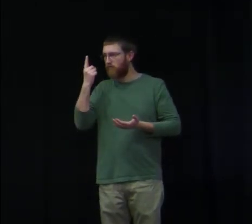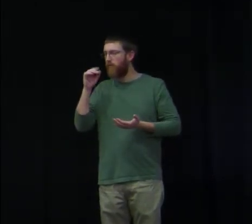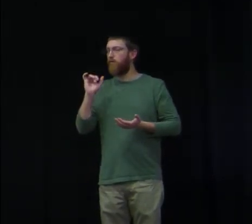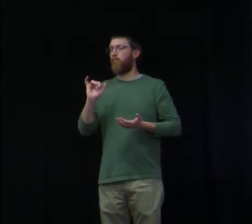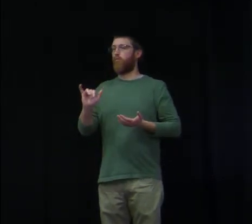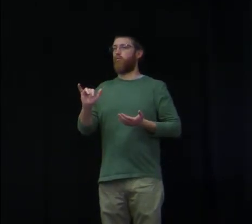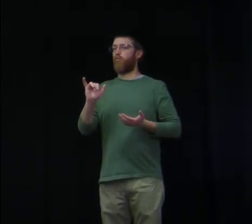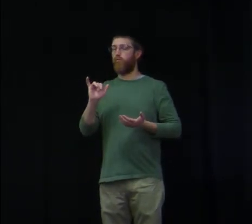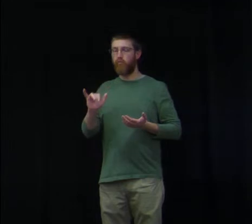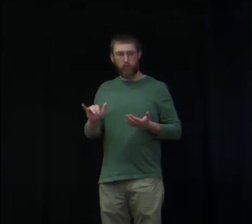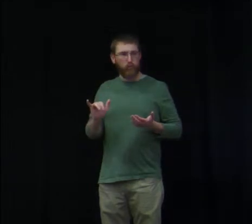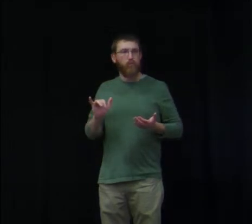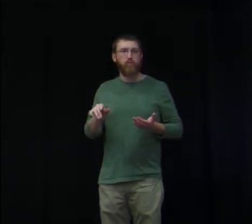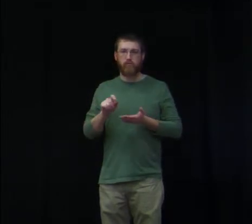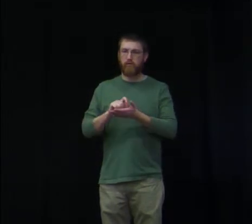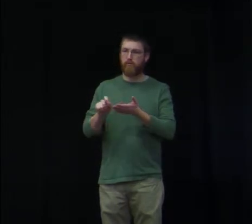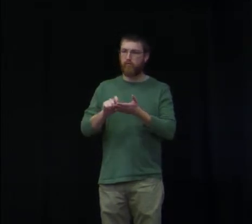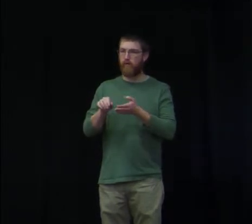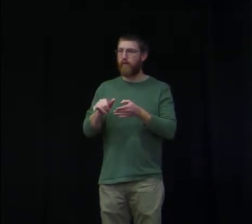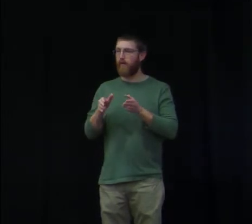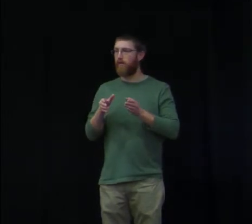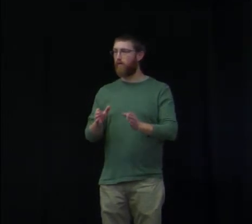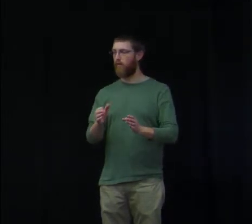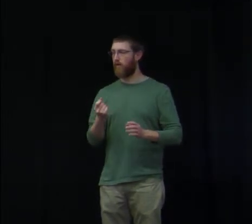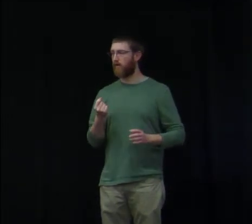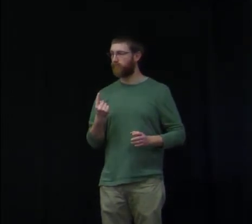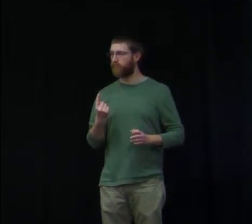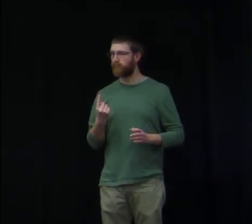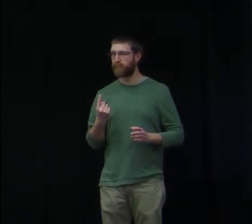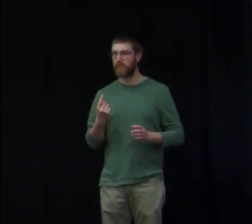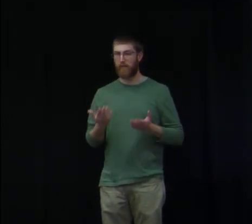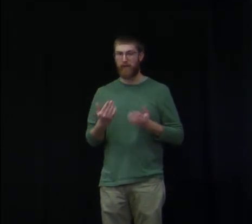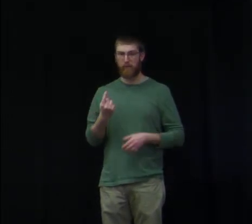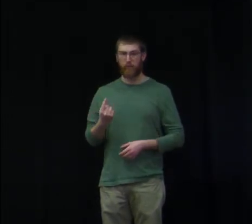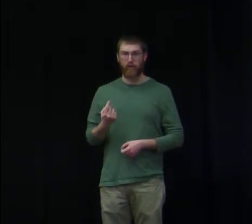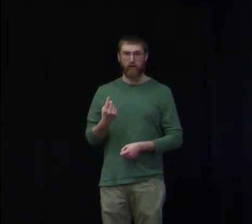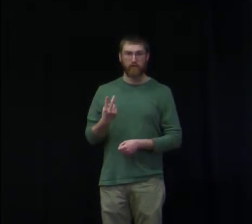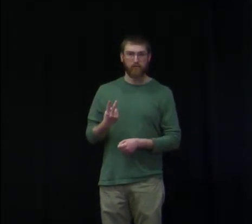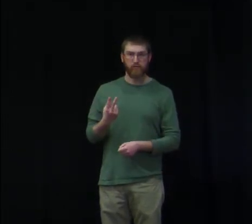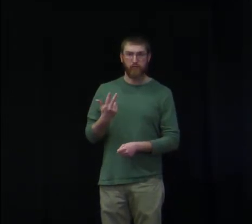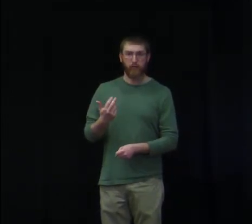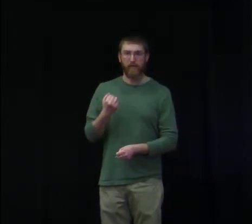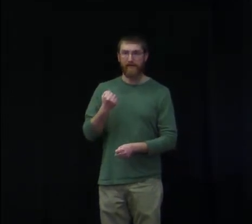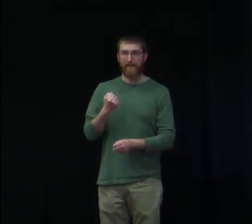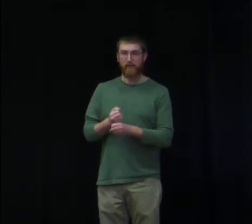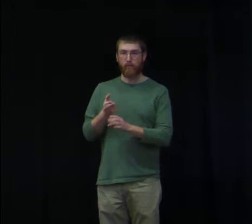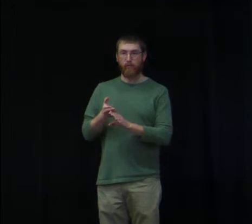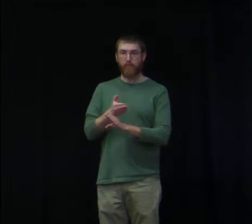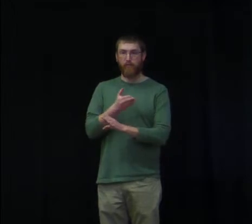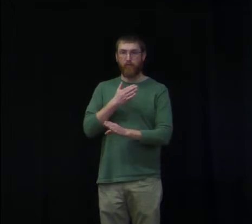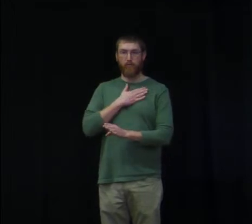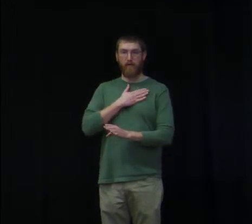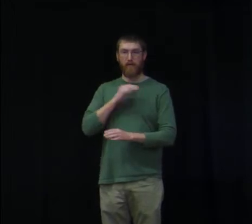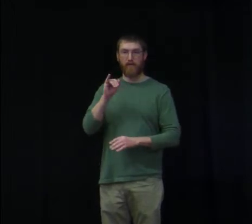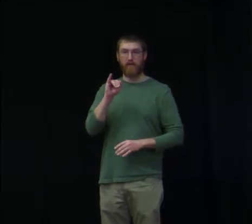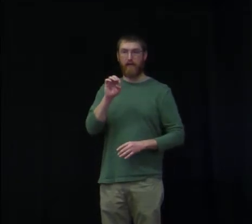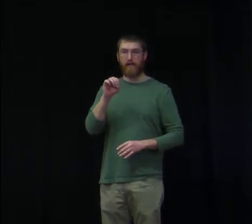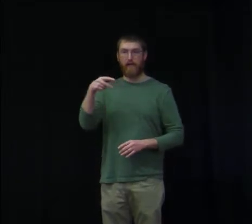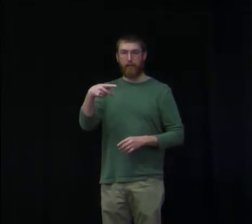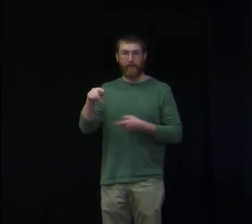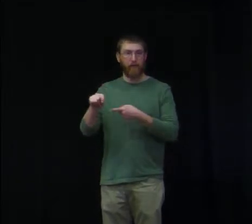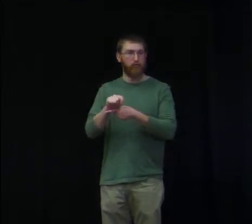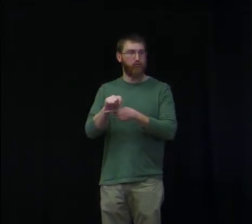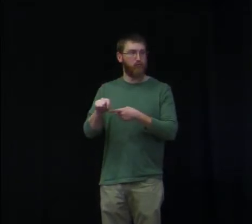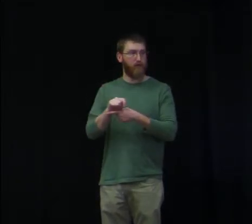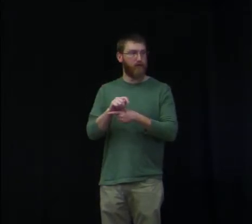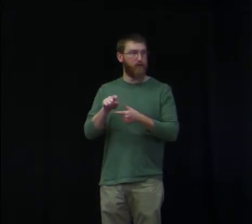how it should be written. And it might have been a couple of years before I had my IEP training, so it started, and then we had